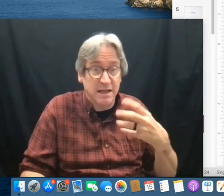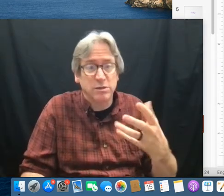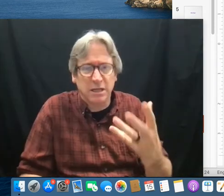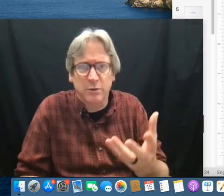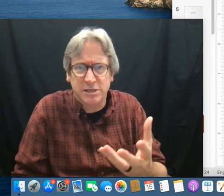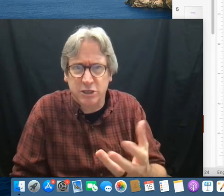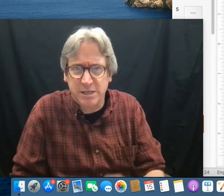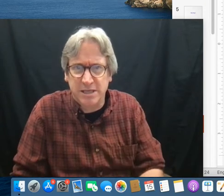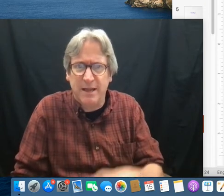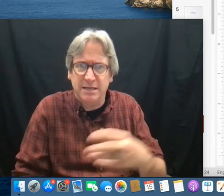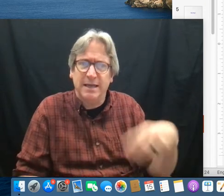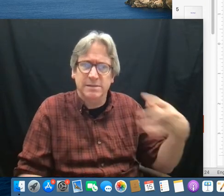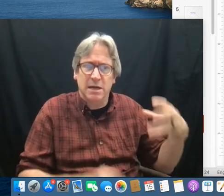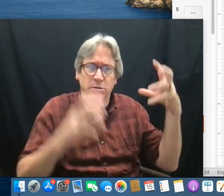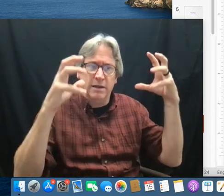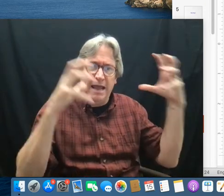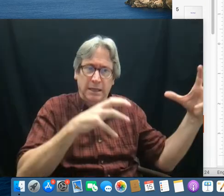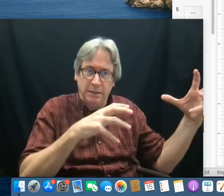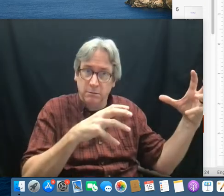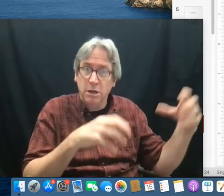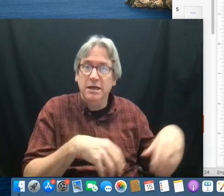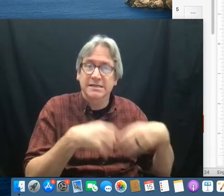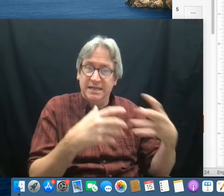Sandwich, I eat.